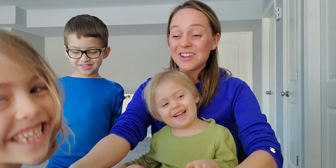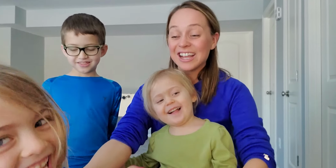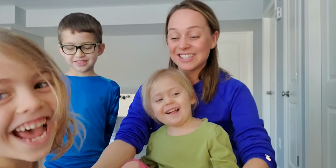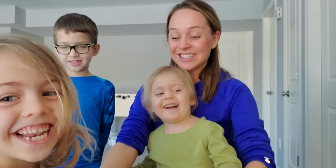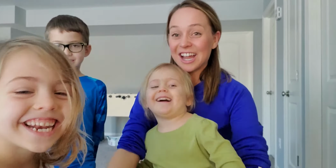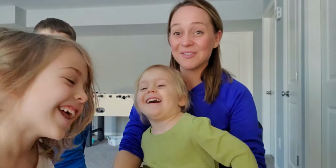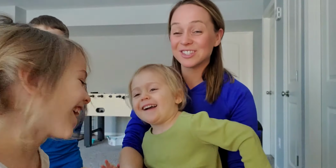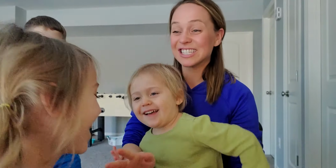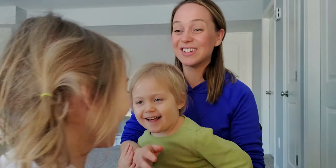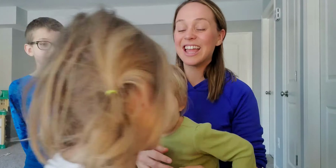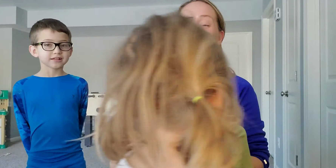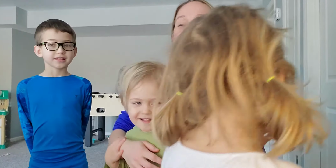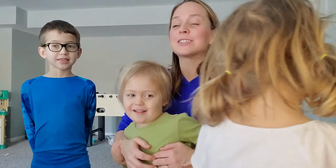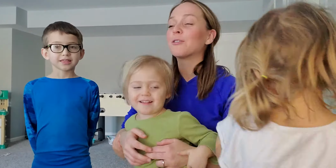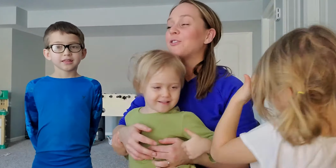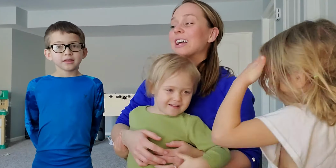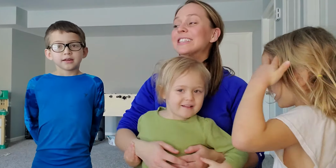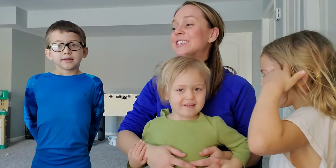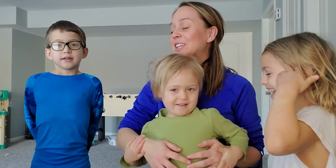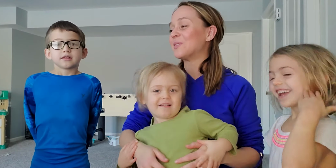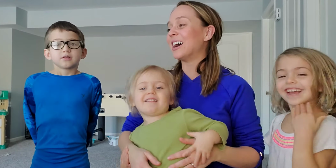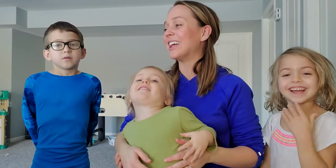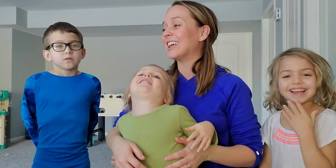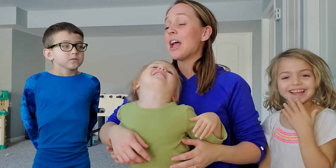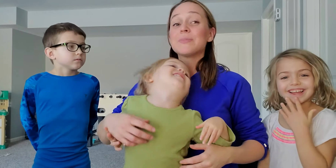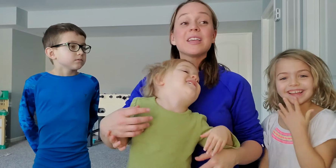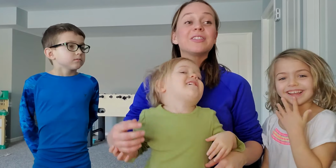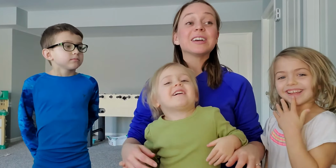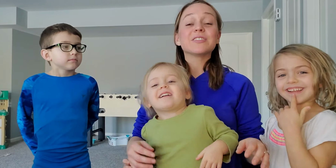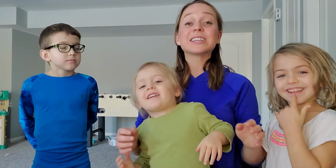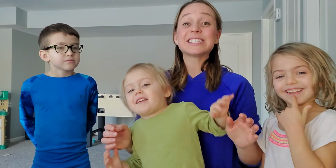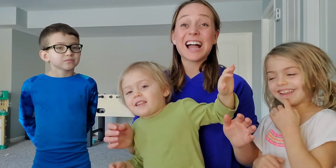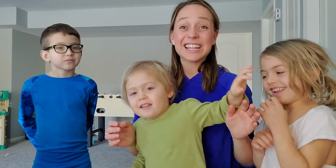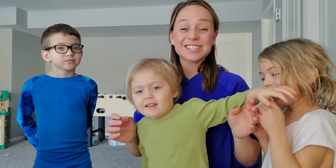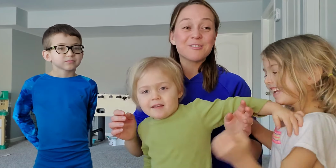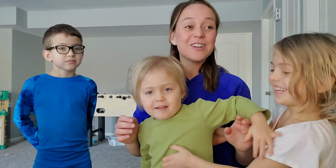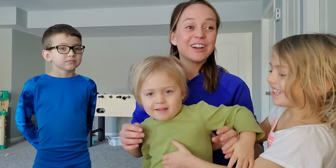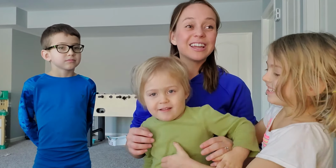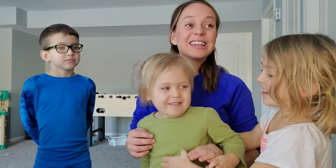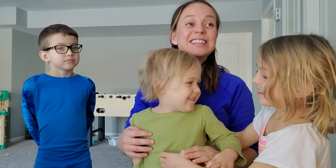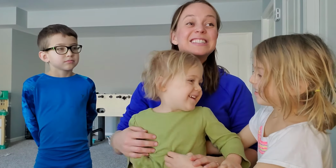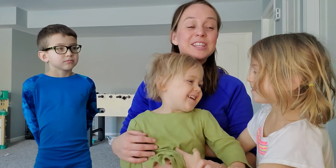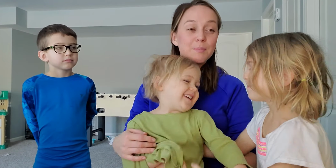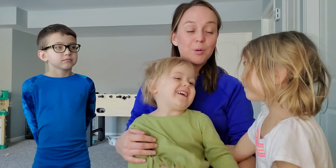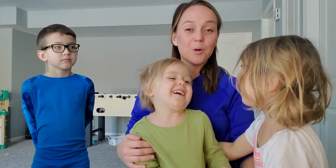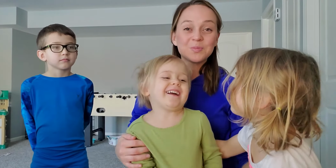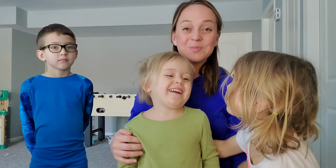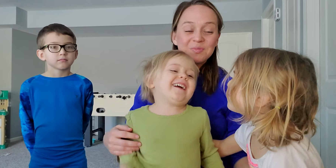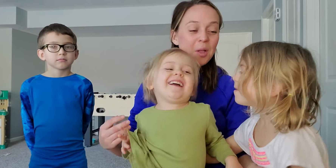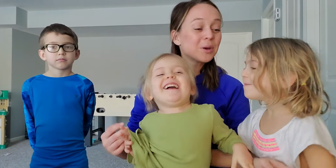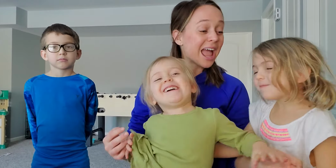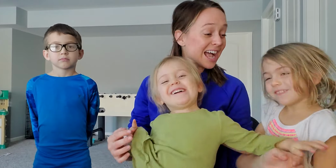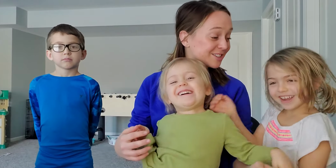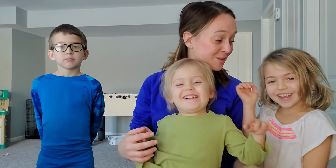guys this time. So just a minute. It's a fun, silly one. The signs are very simple, but it has a good